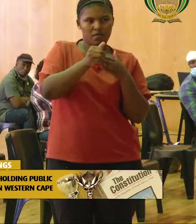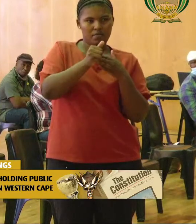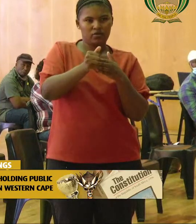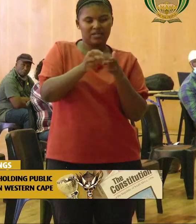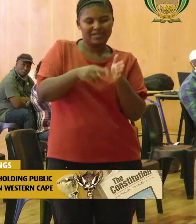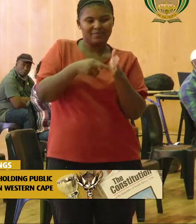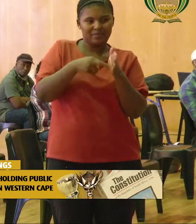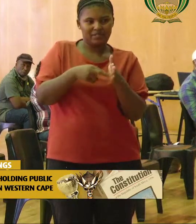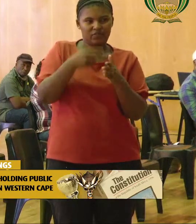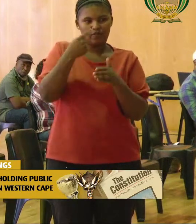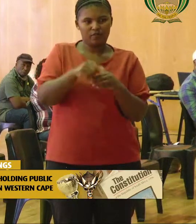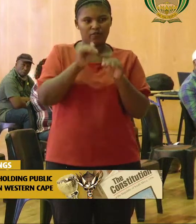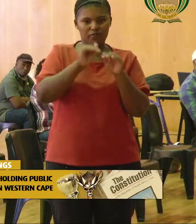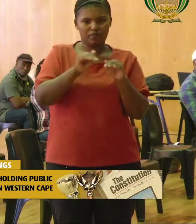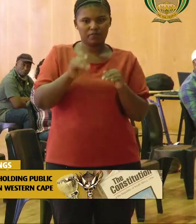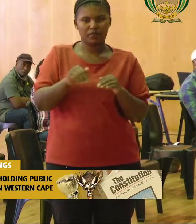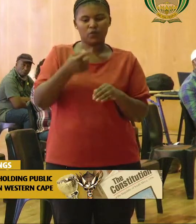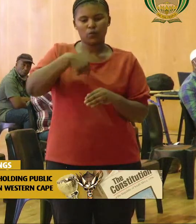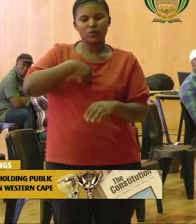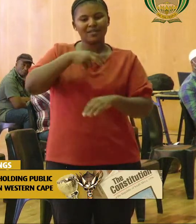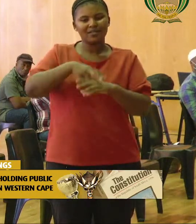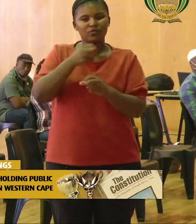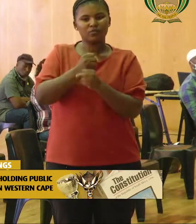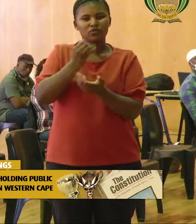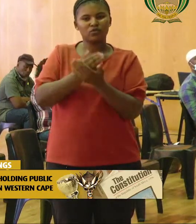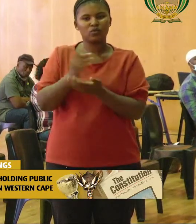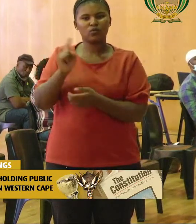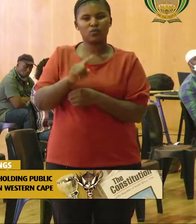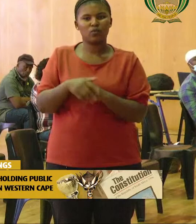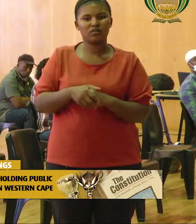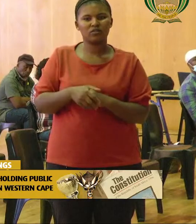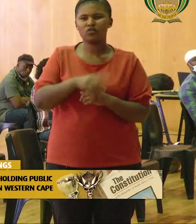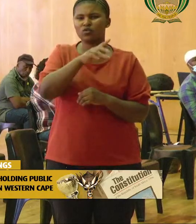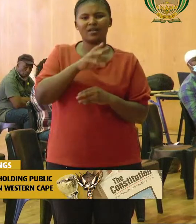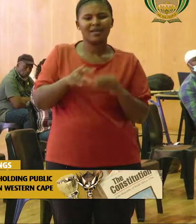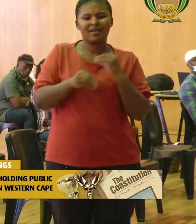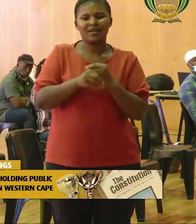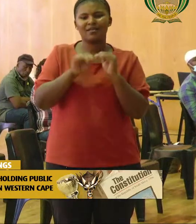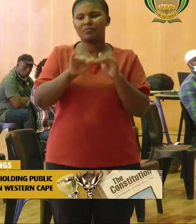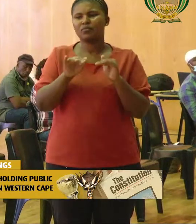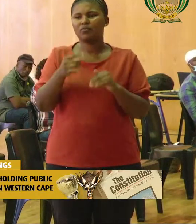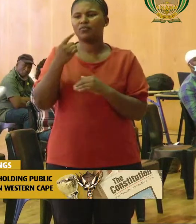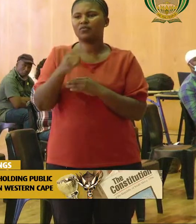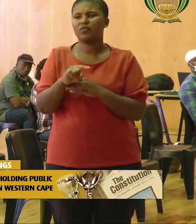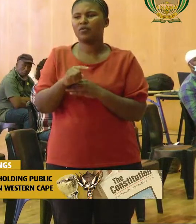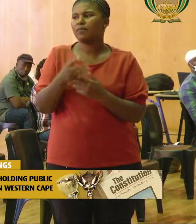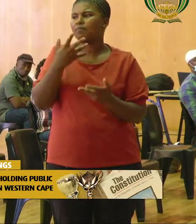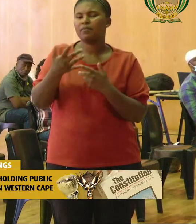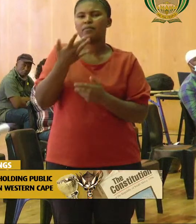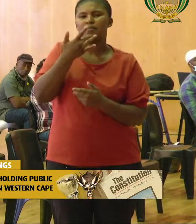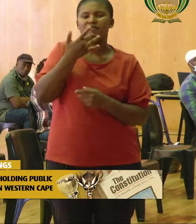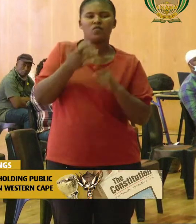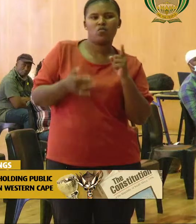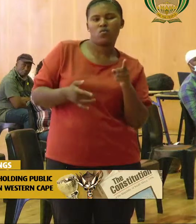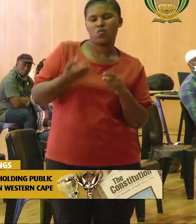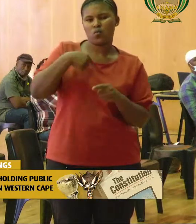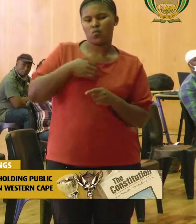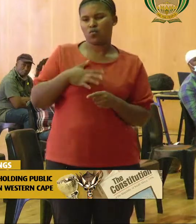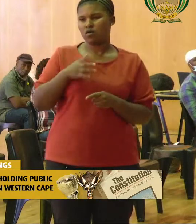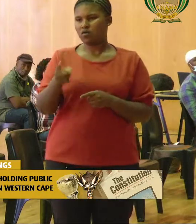representation for abantu, let's make sure into bangaba akufakwa abantu ngokwe si prefer law sifuna